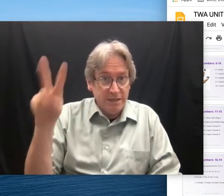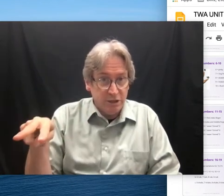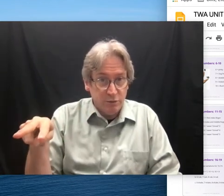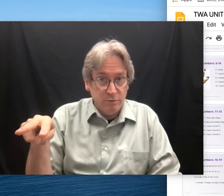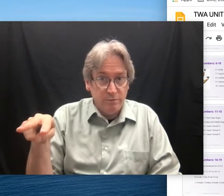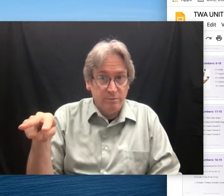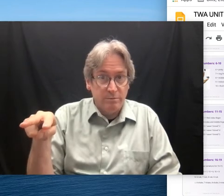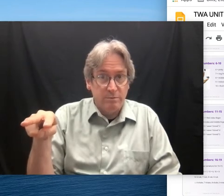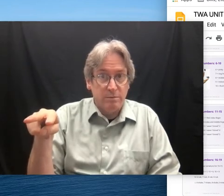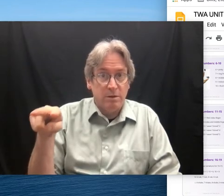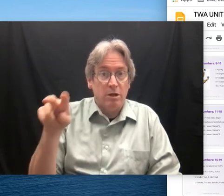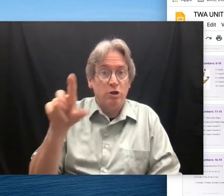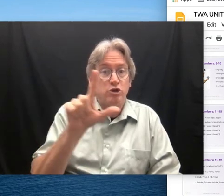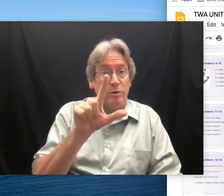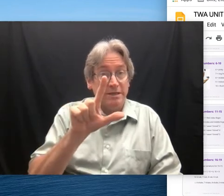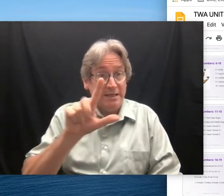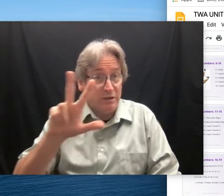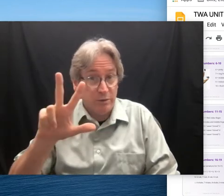22,